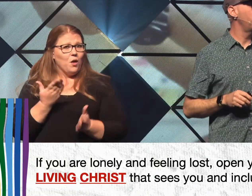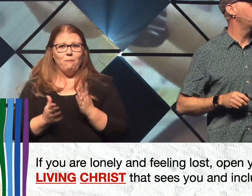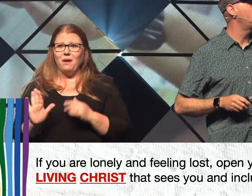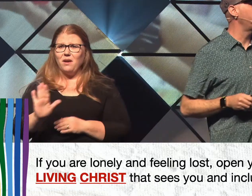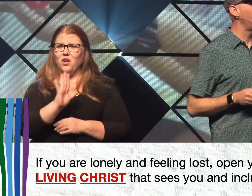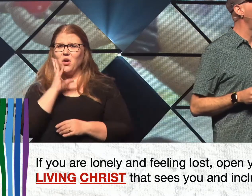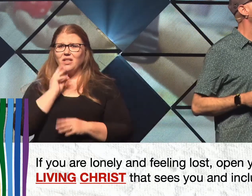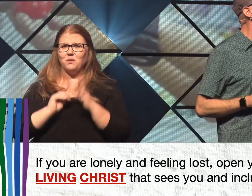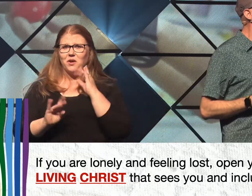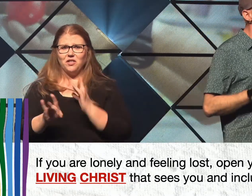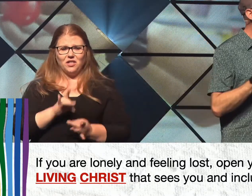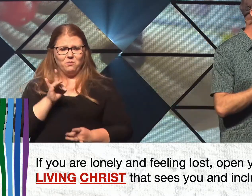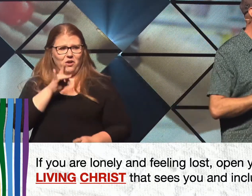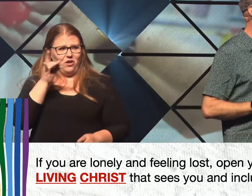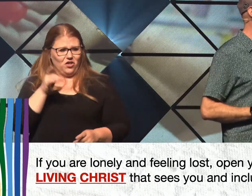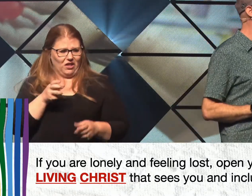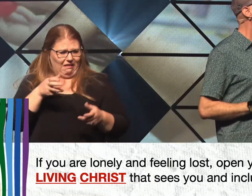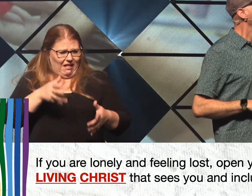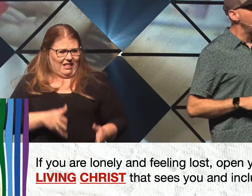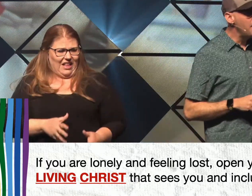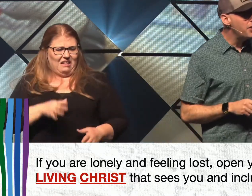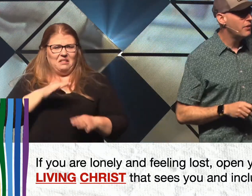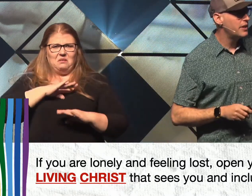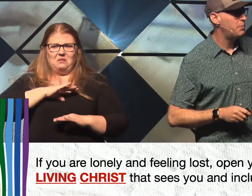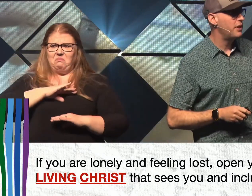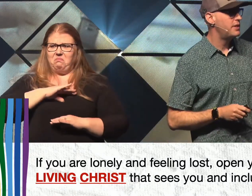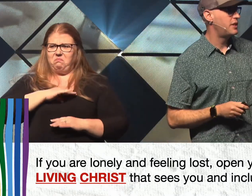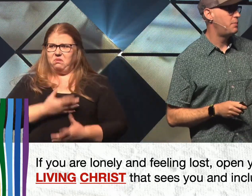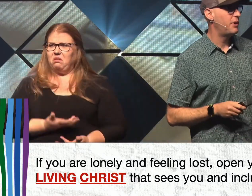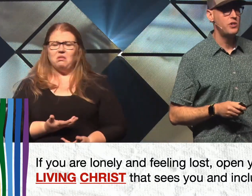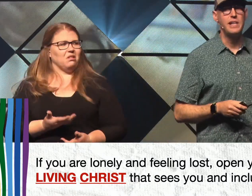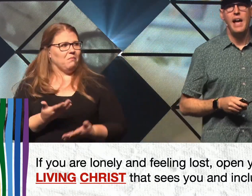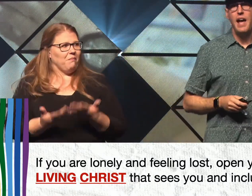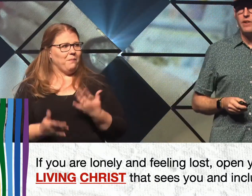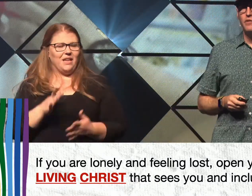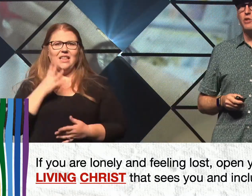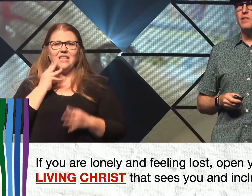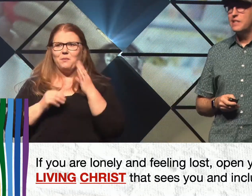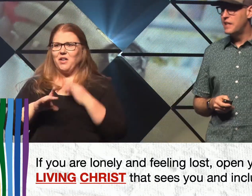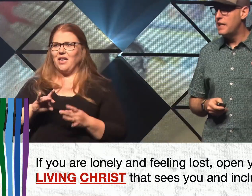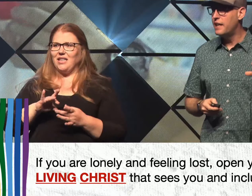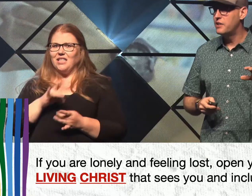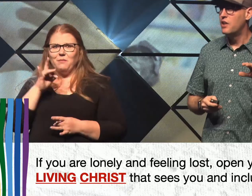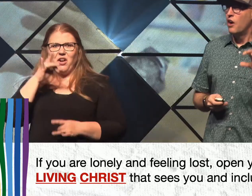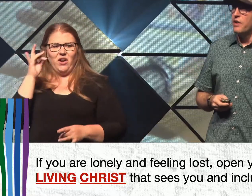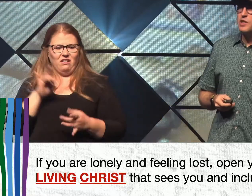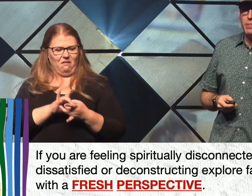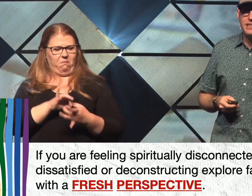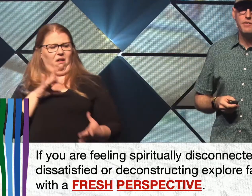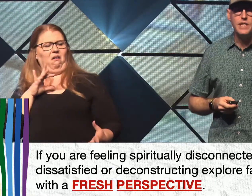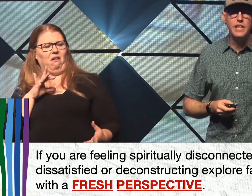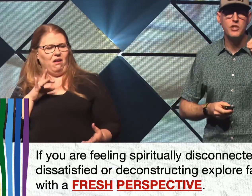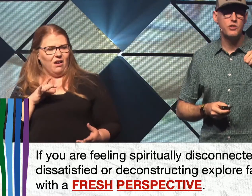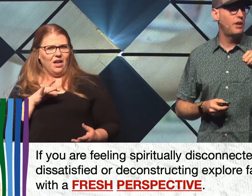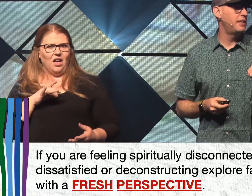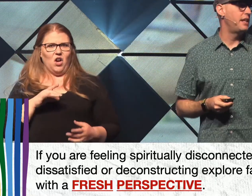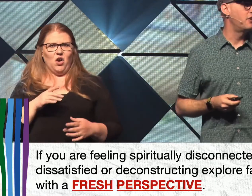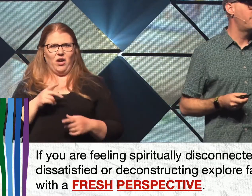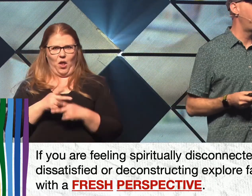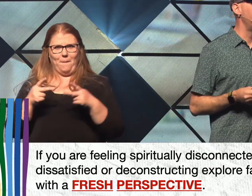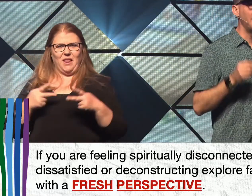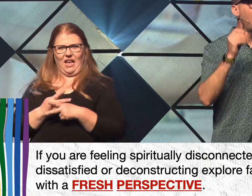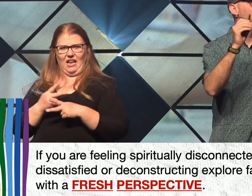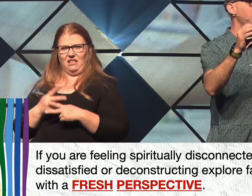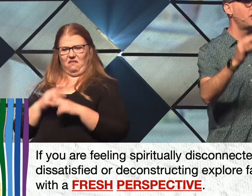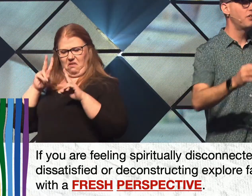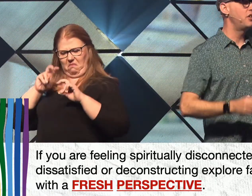experiences spiritually have left you dissatisfied. Maybe your experiences spiritually have left you disconnected or in a space of deconstructing your